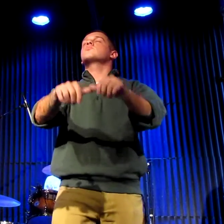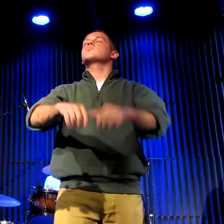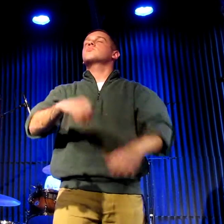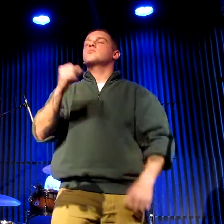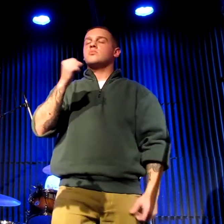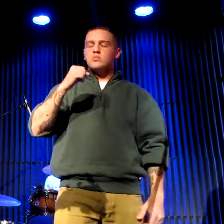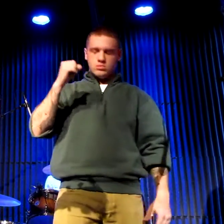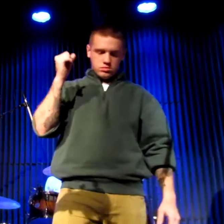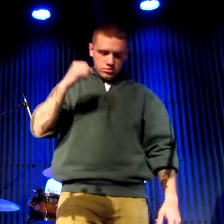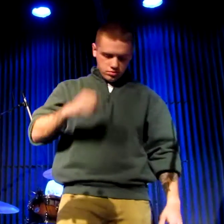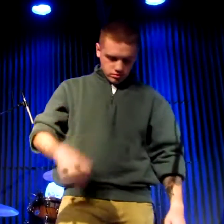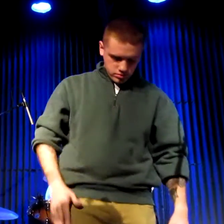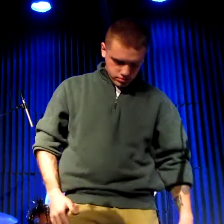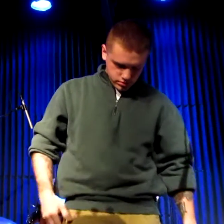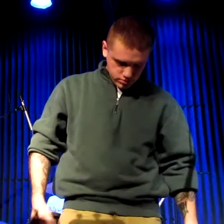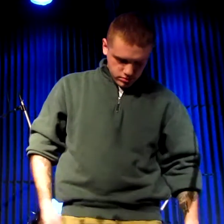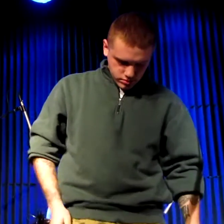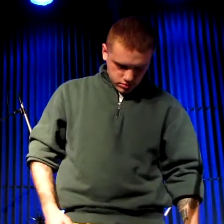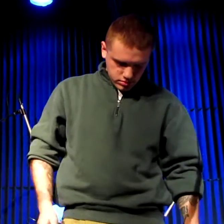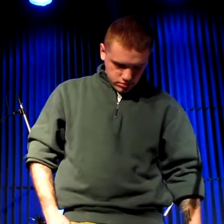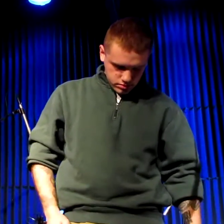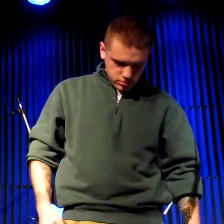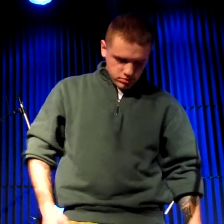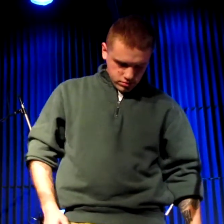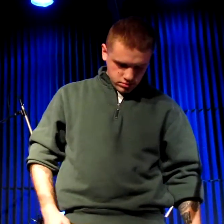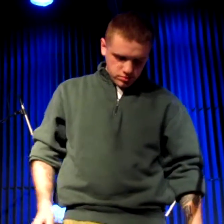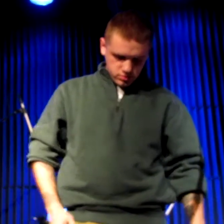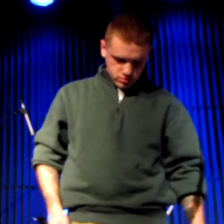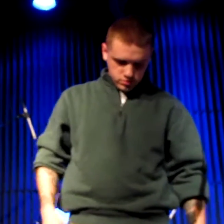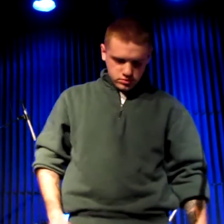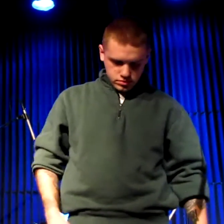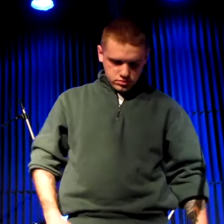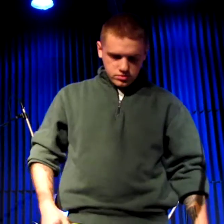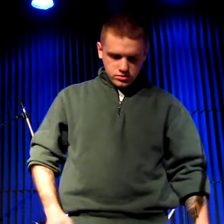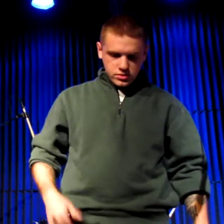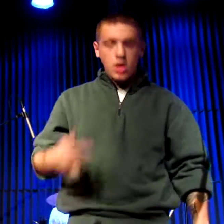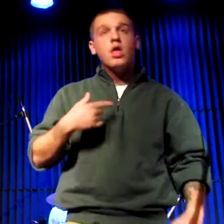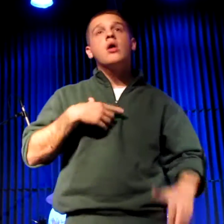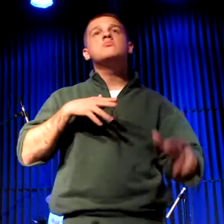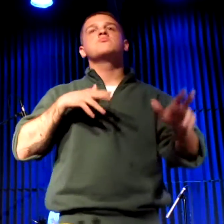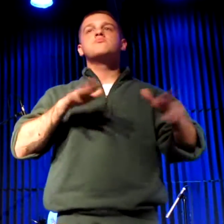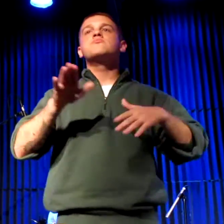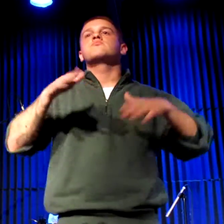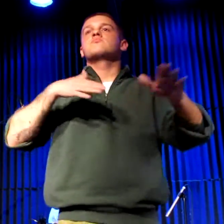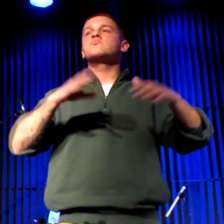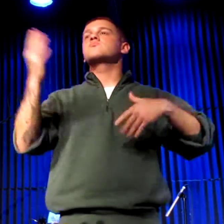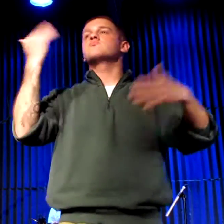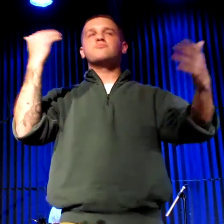Let's walk it out, come on.